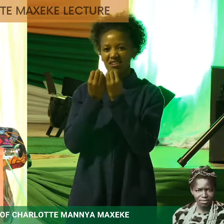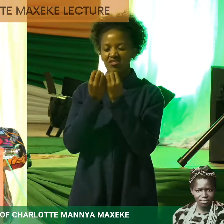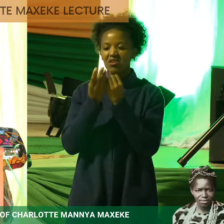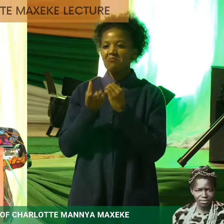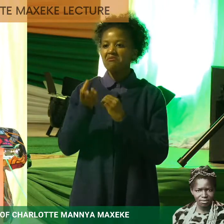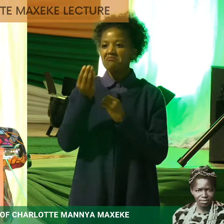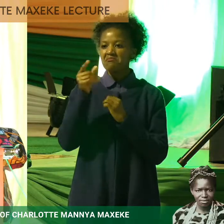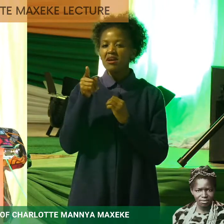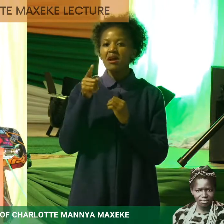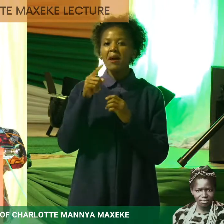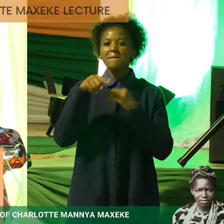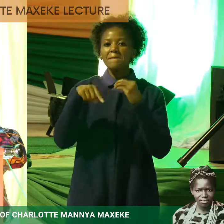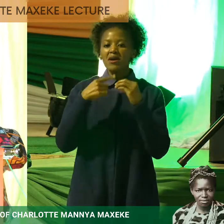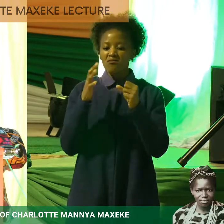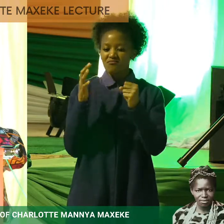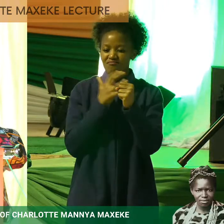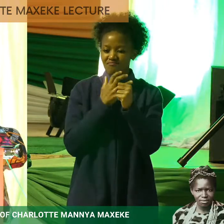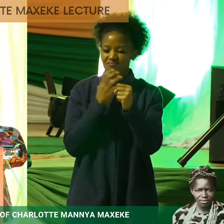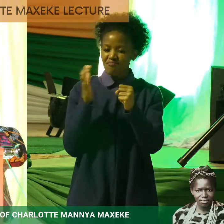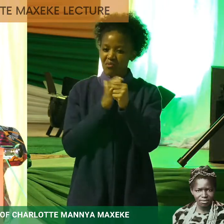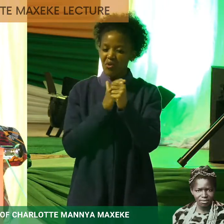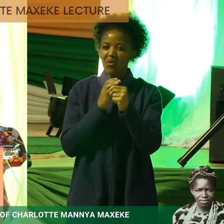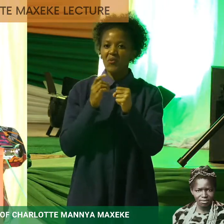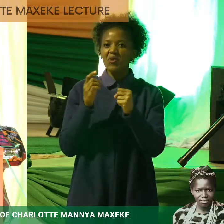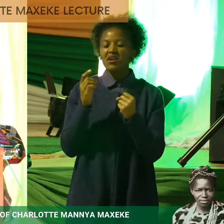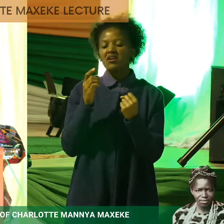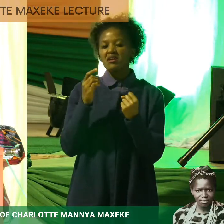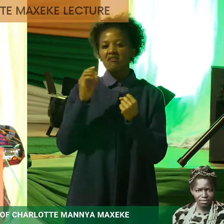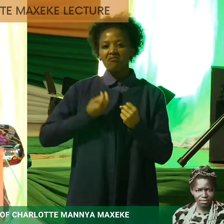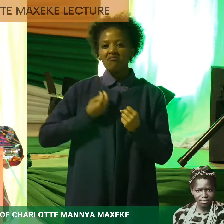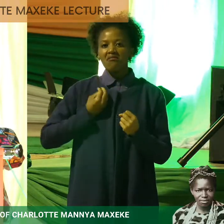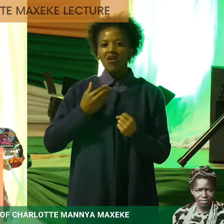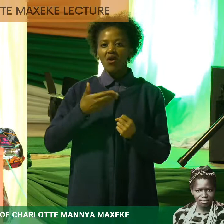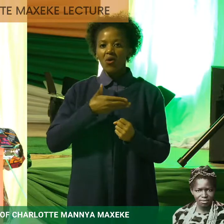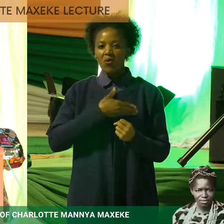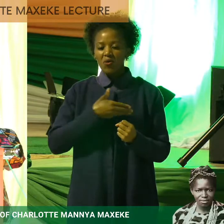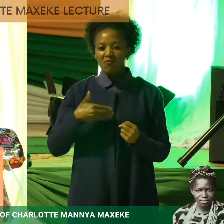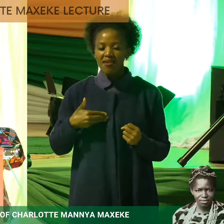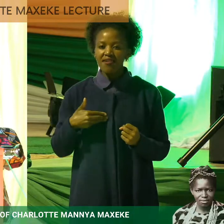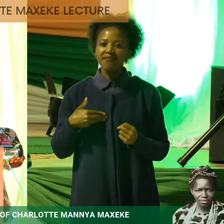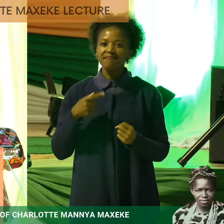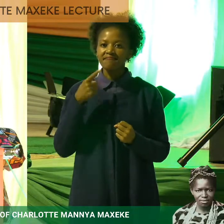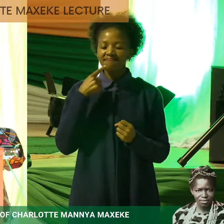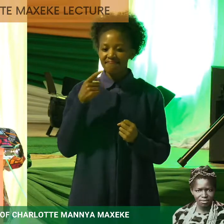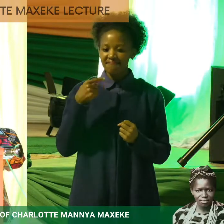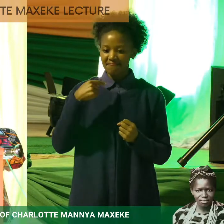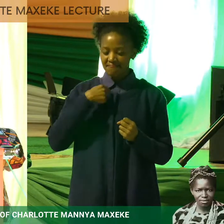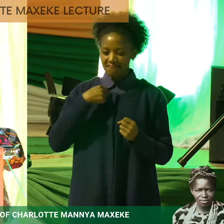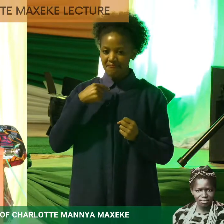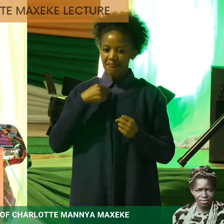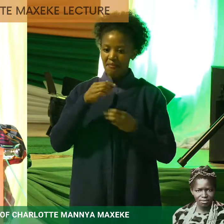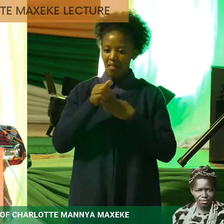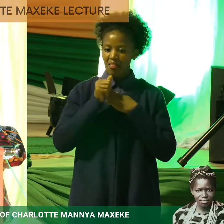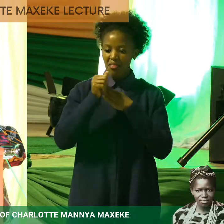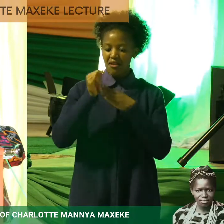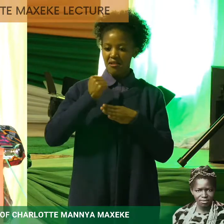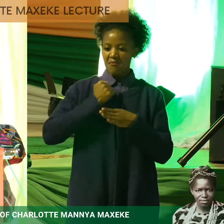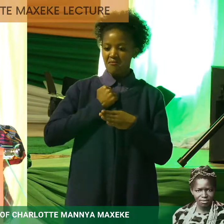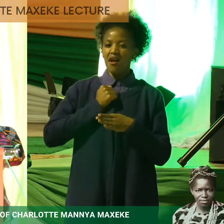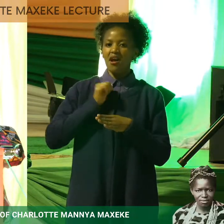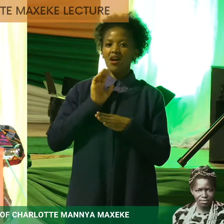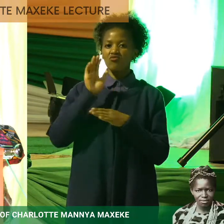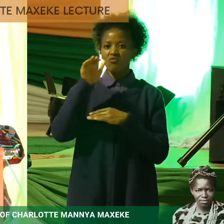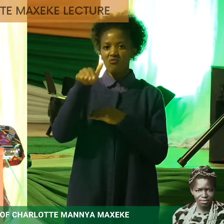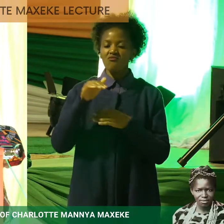about empowering young women. And the slogan is, I'm in charge of my tomorrow, of that organization. And that is because